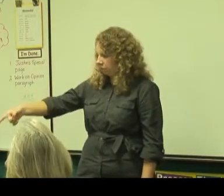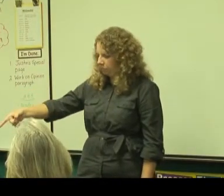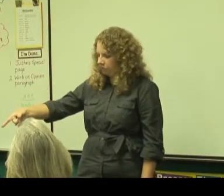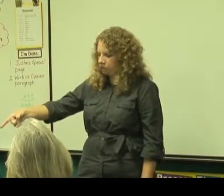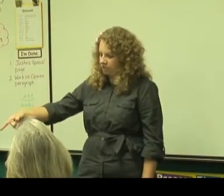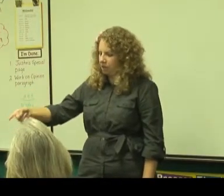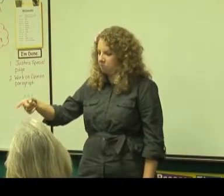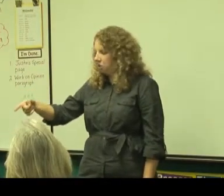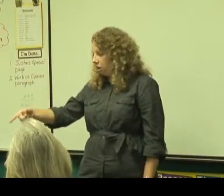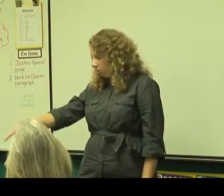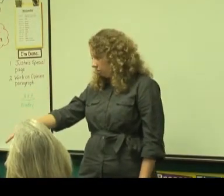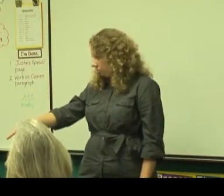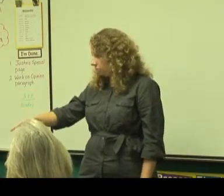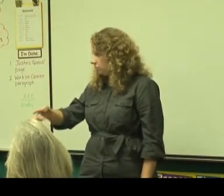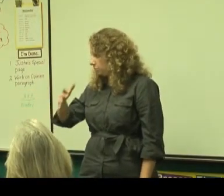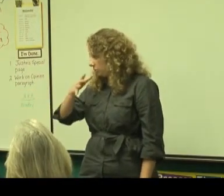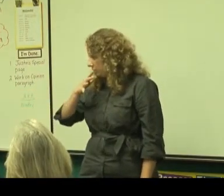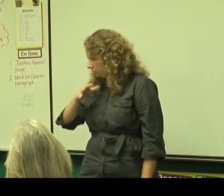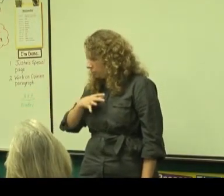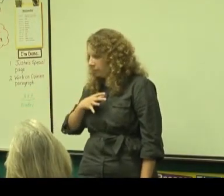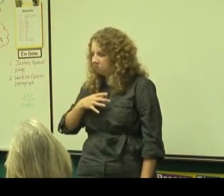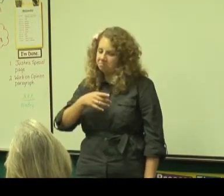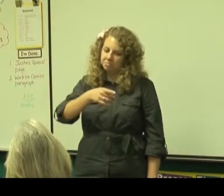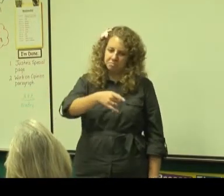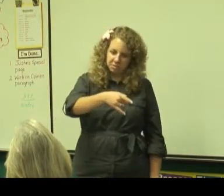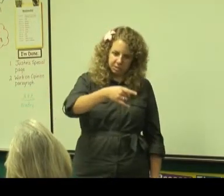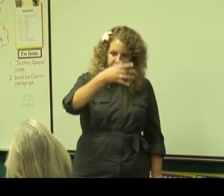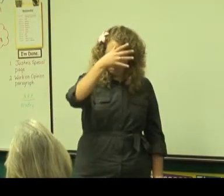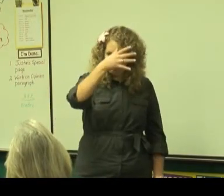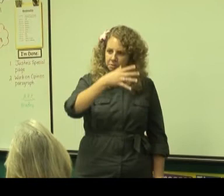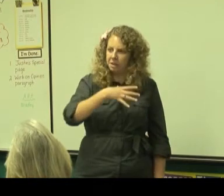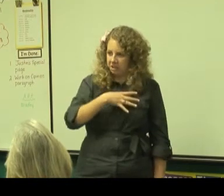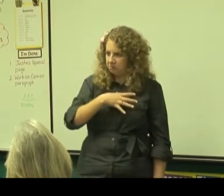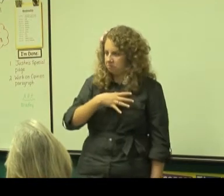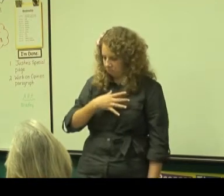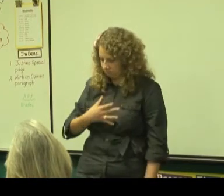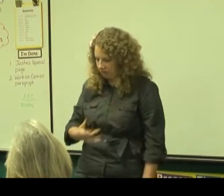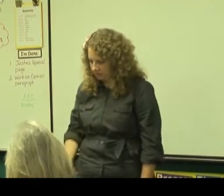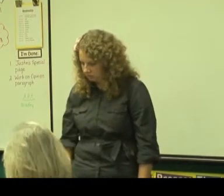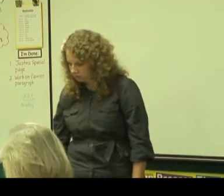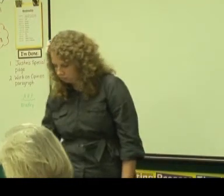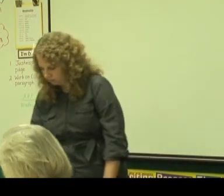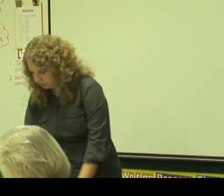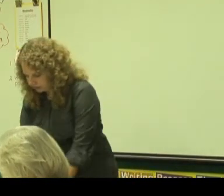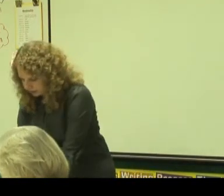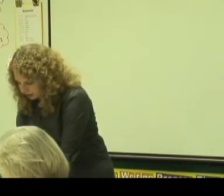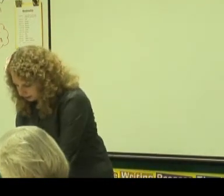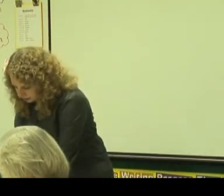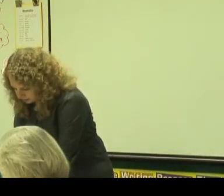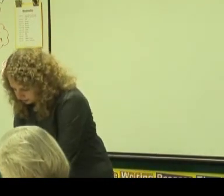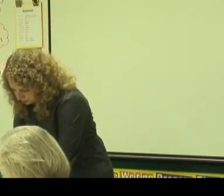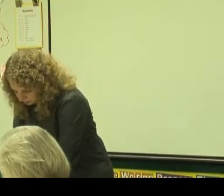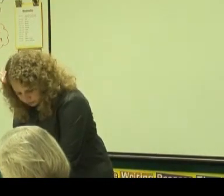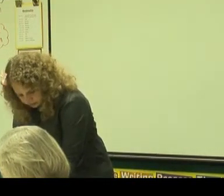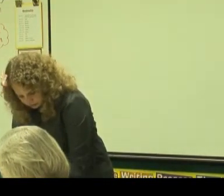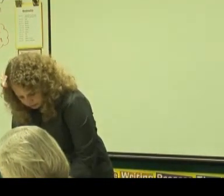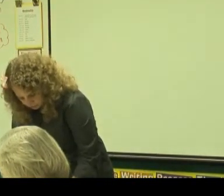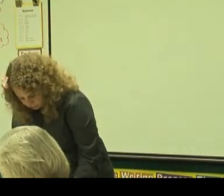and refer to them. Oh, this person, the woman. This one, the man. Okay, so you can refer like that. So let's skip